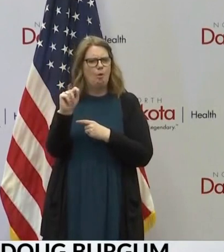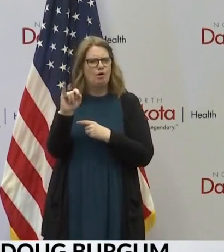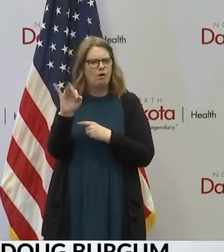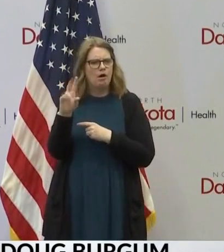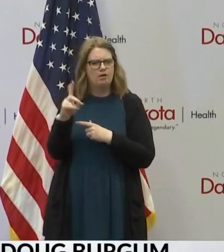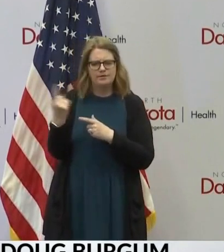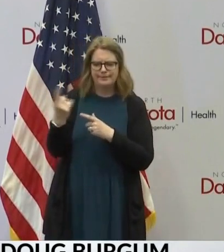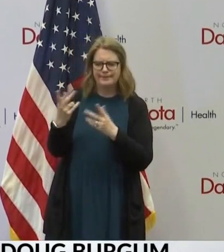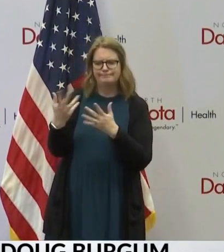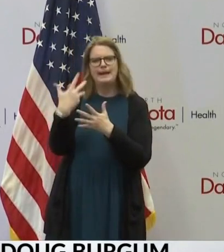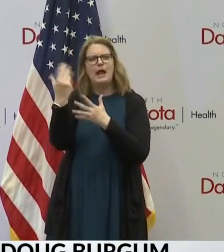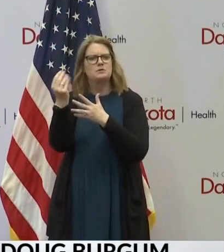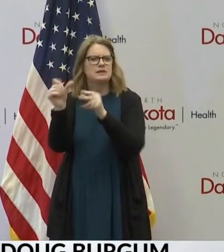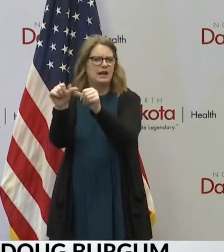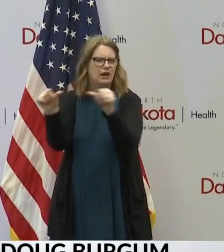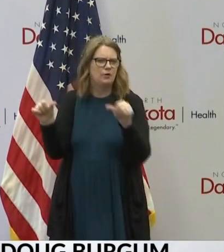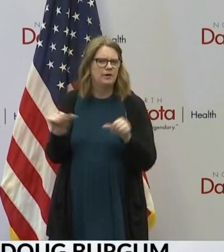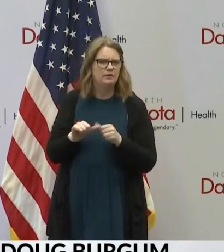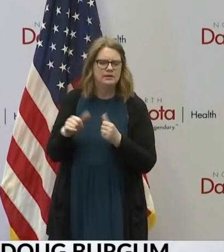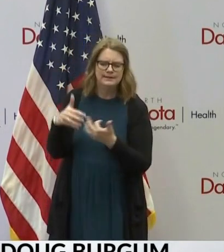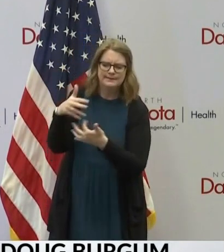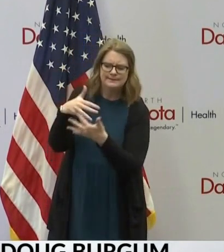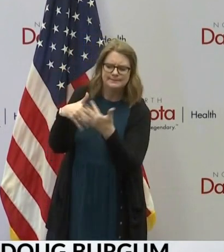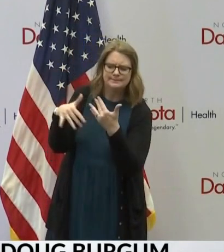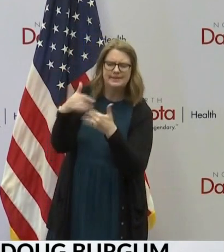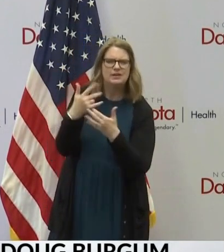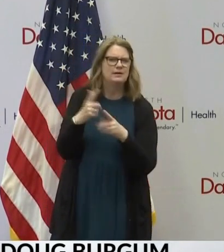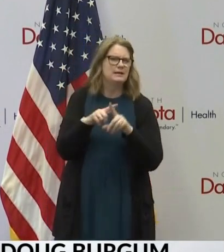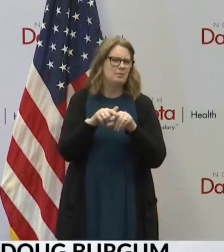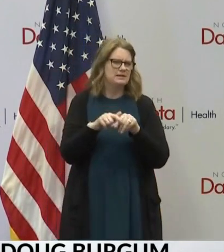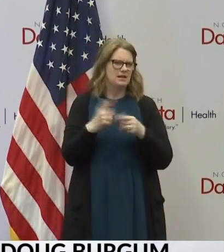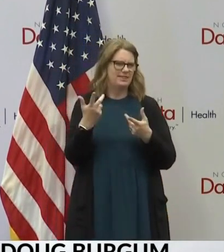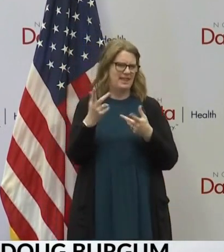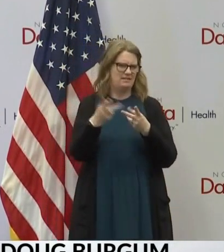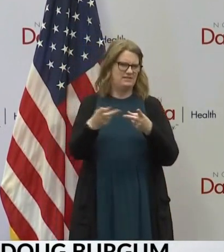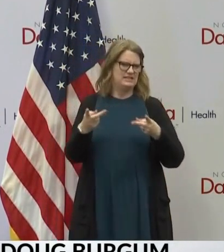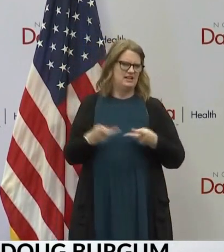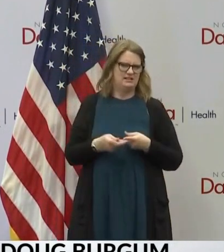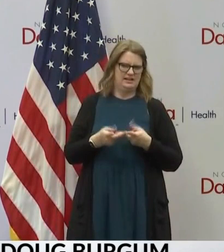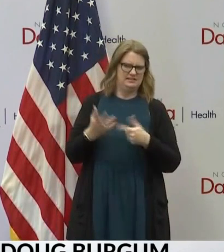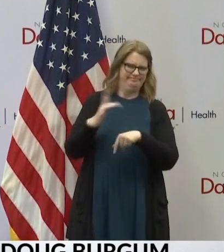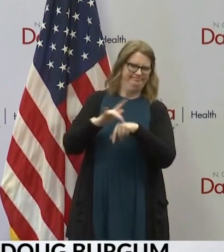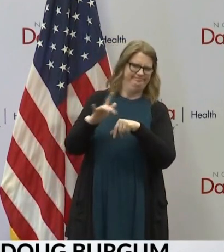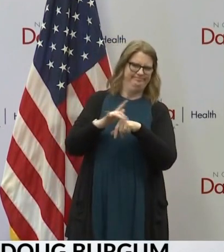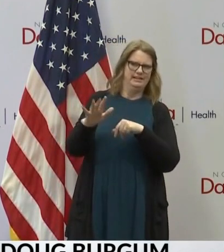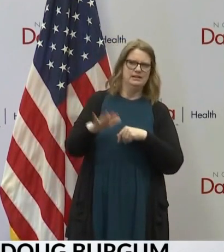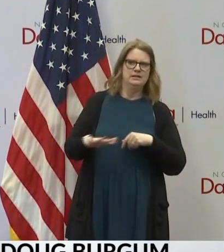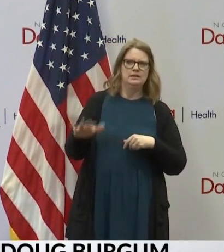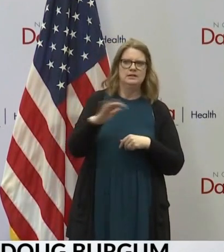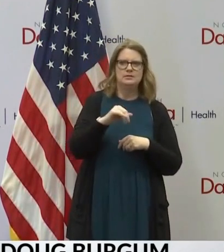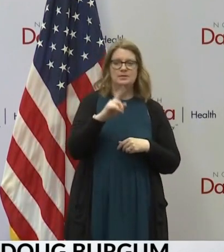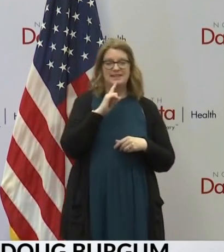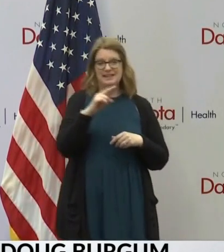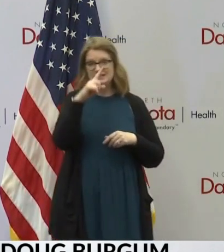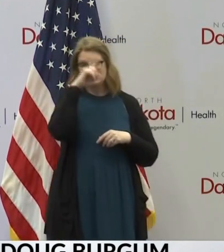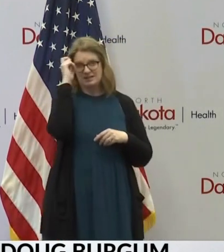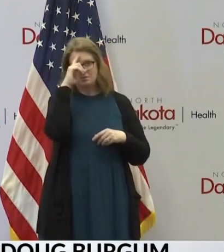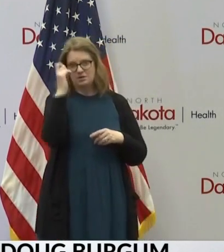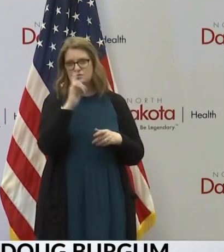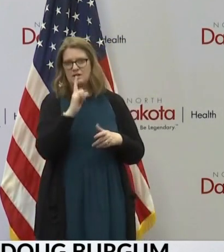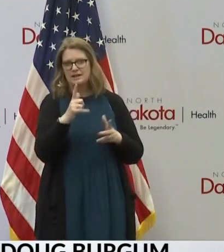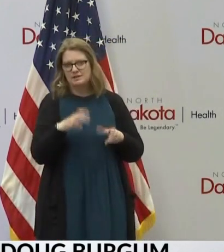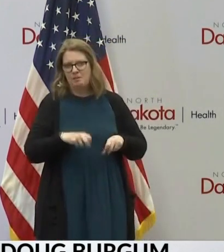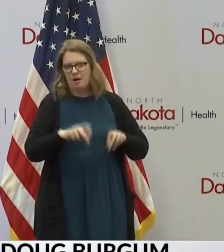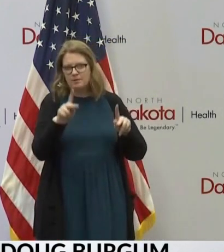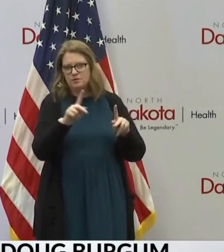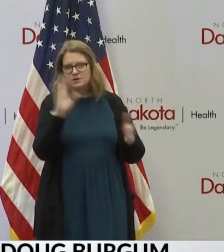facility. And again, this depends on the facility's capabilities, but this is summertime is going to create some opportunities